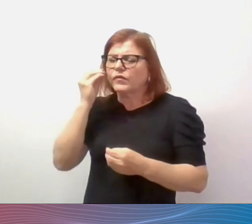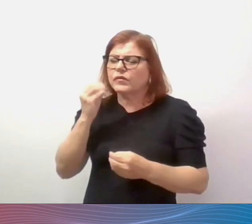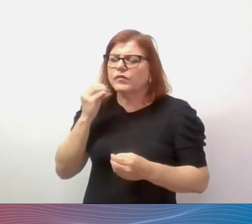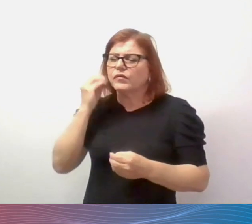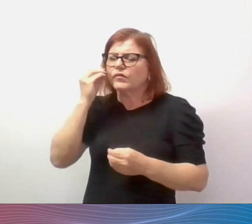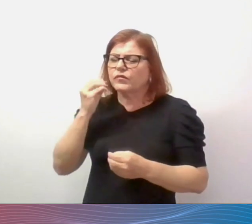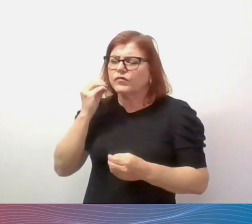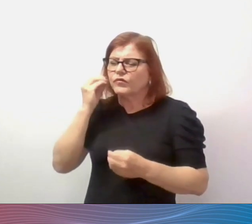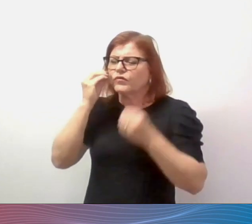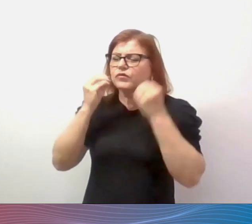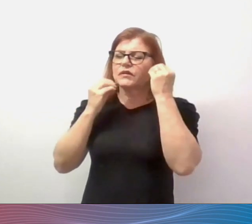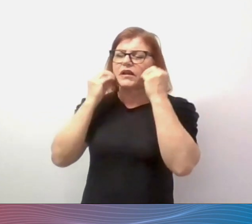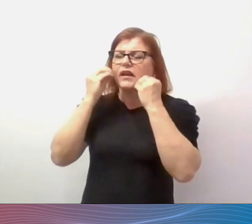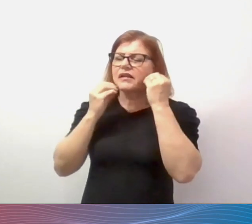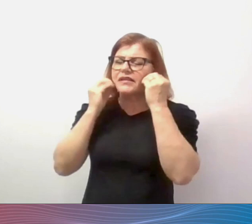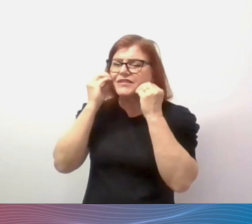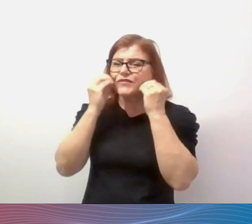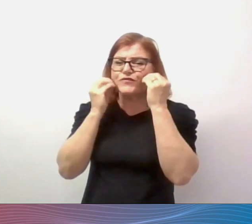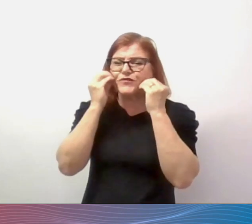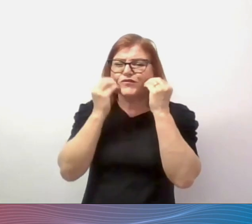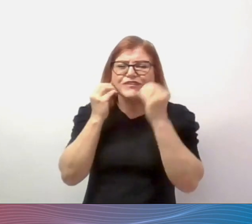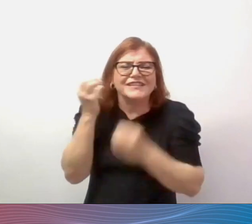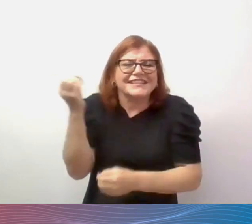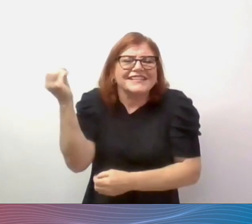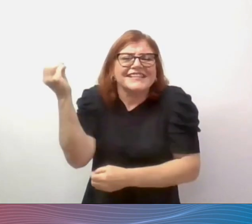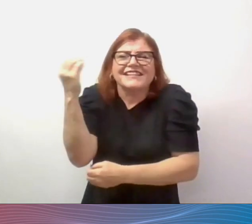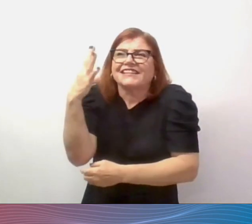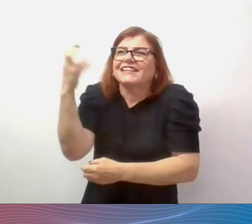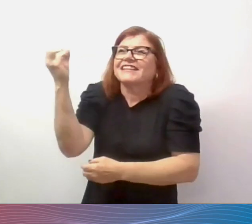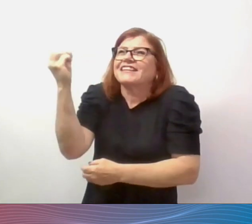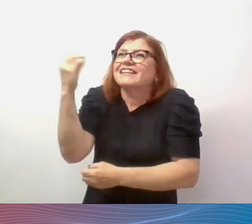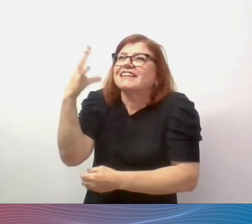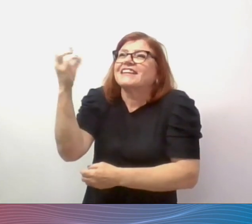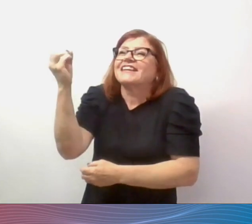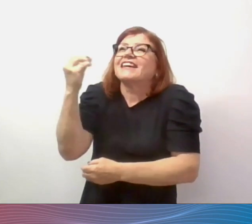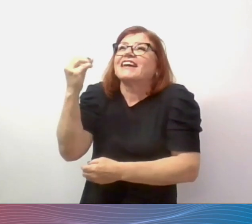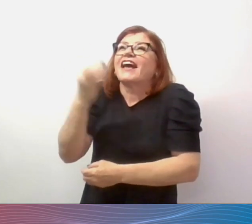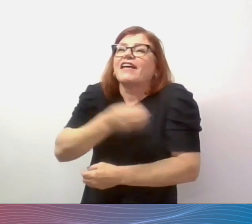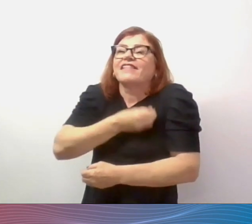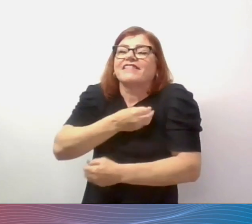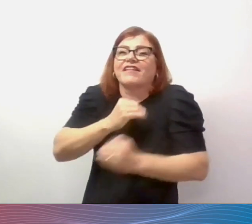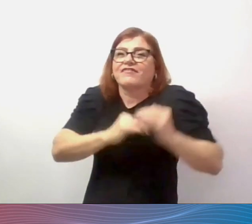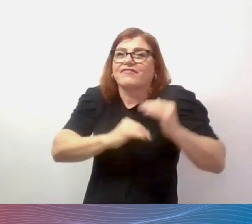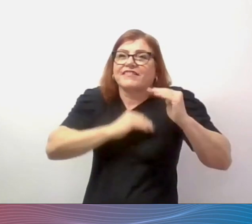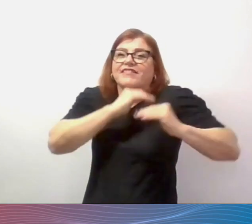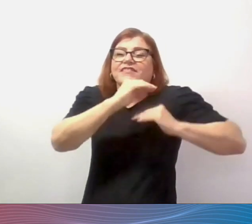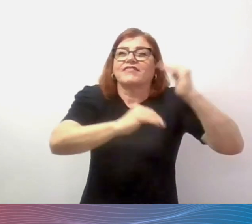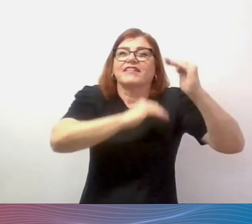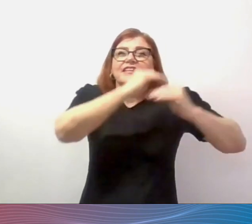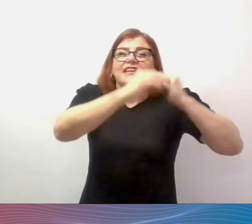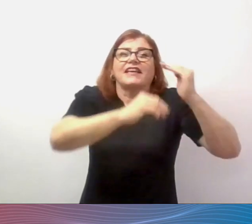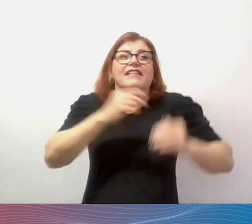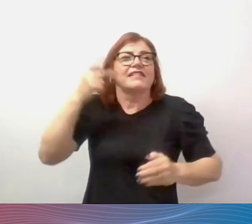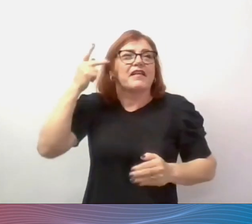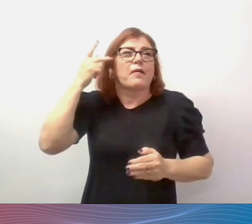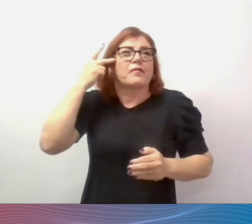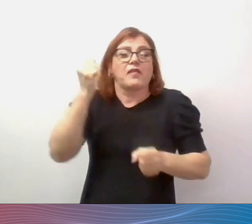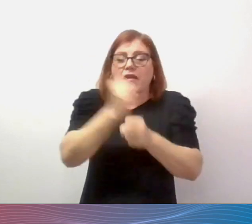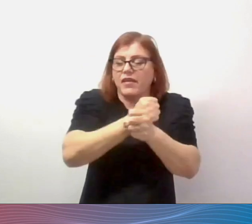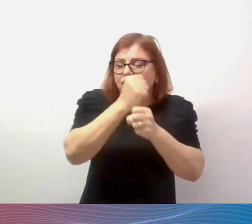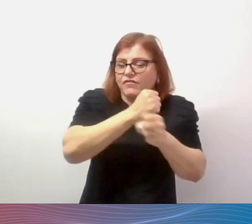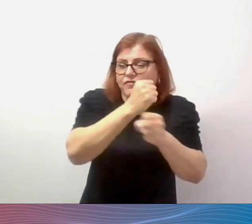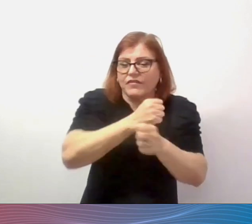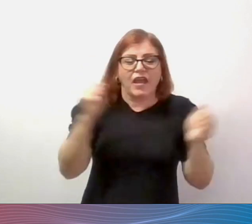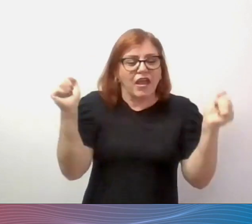da graça, a sua vida vai crescer como membro do corpo de Cristo, você vai amadurecer, você vai estar edificado com os outros.